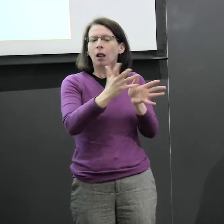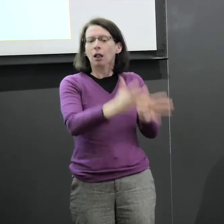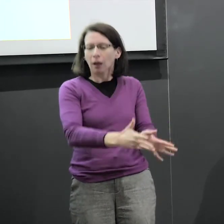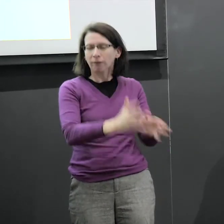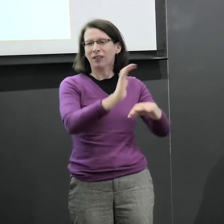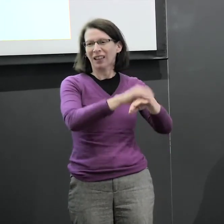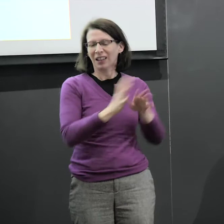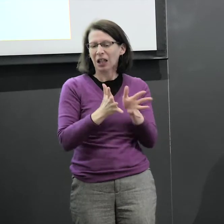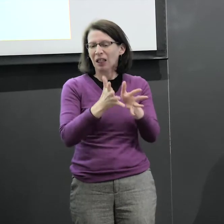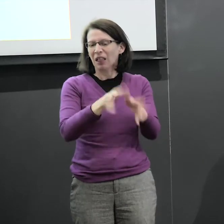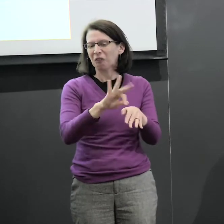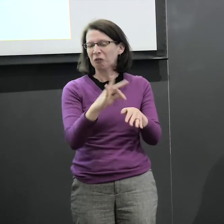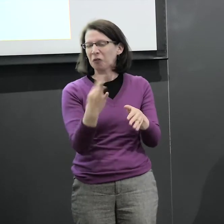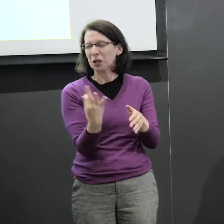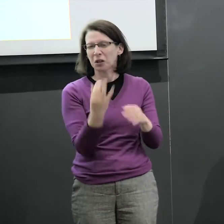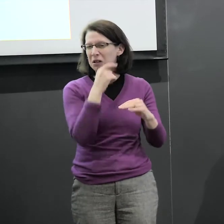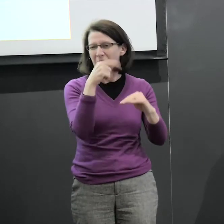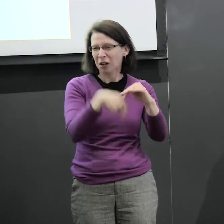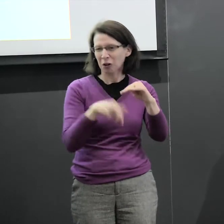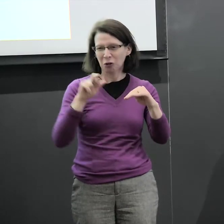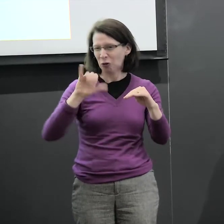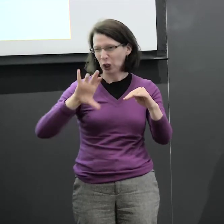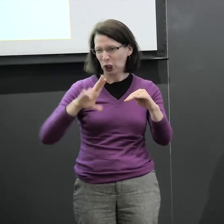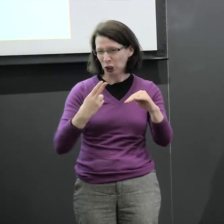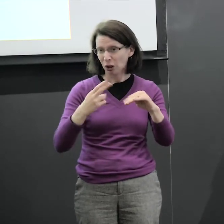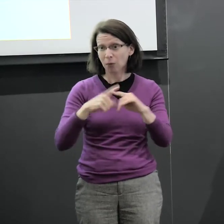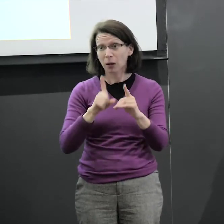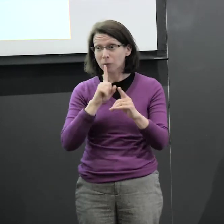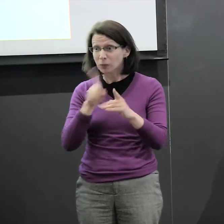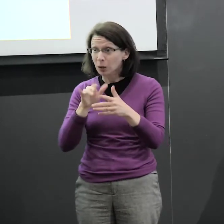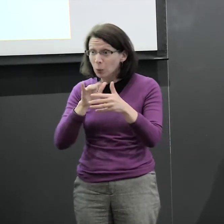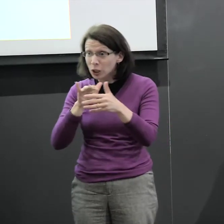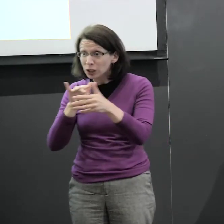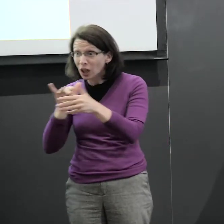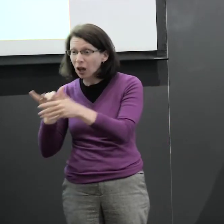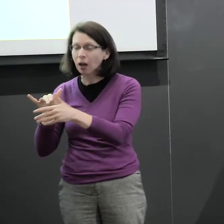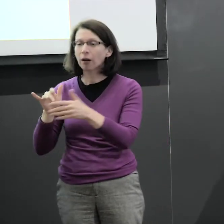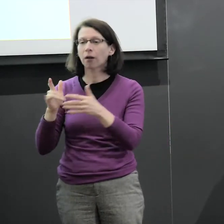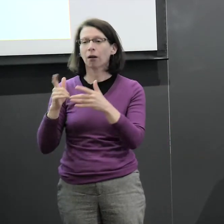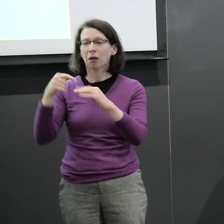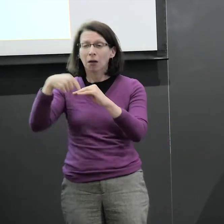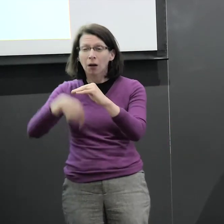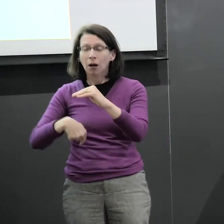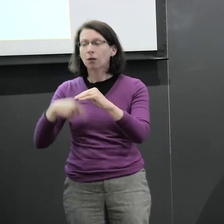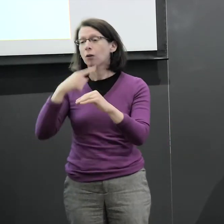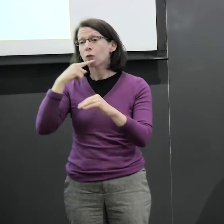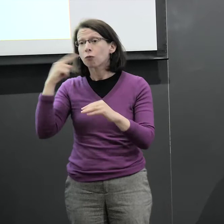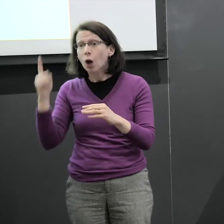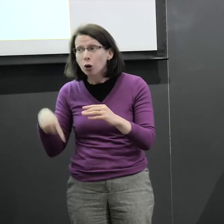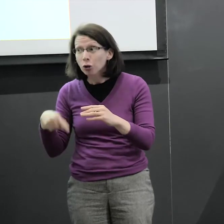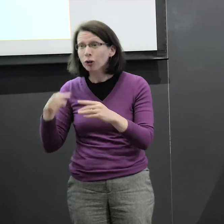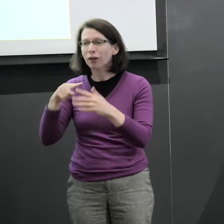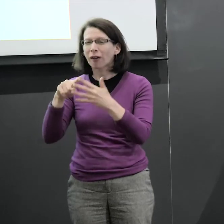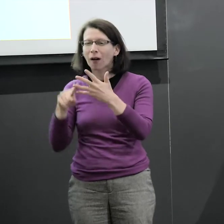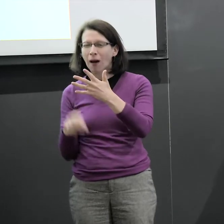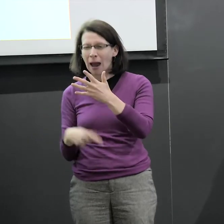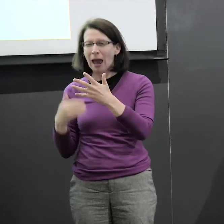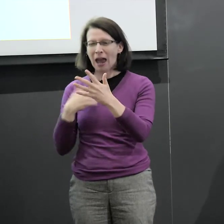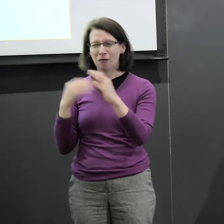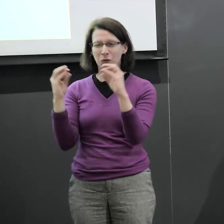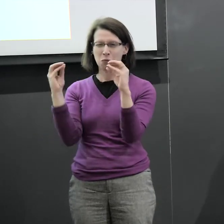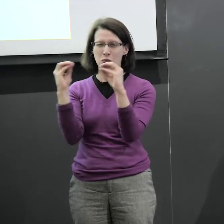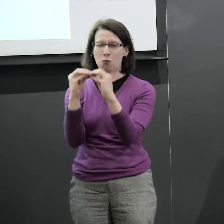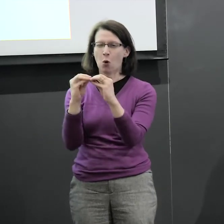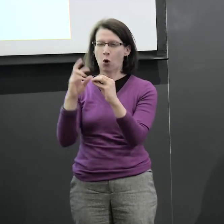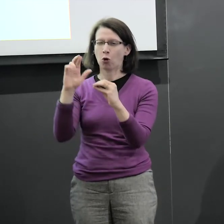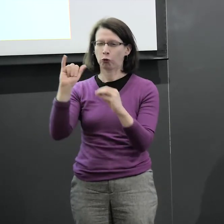French, but it can be studied in a more interesting fashion in languages such as Russian and many others, which